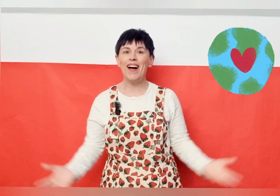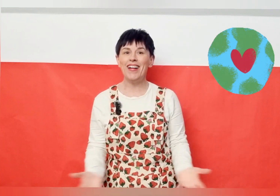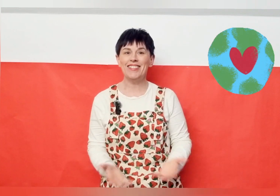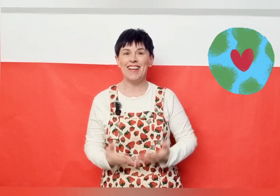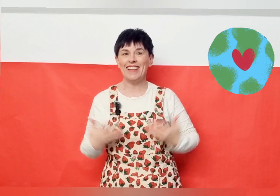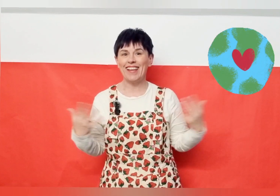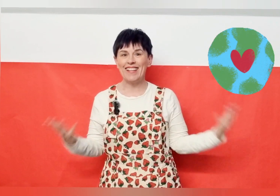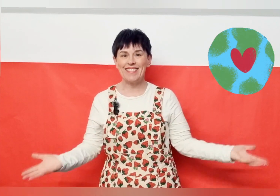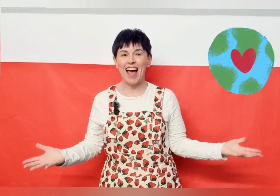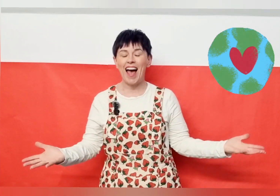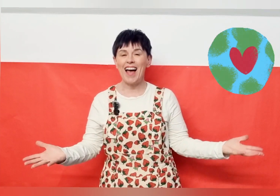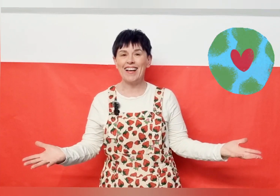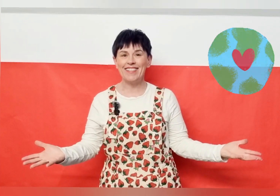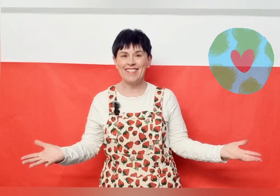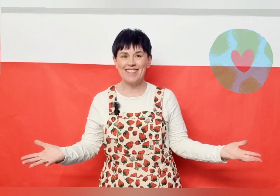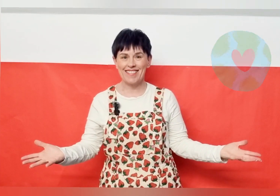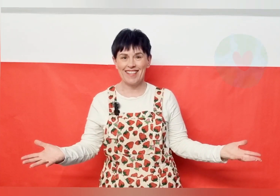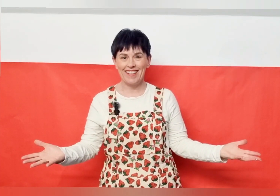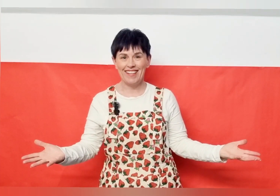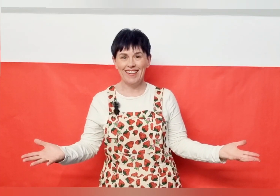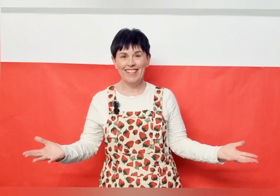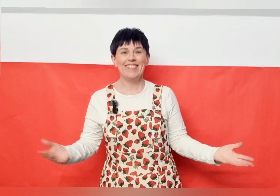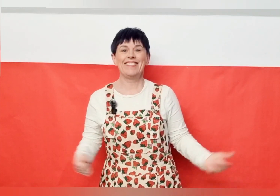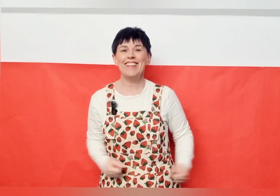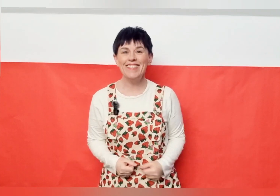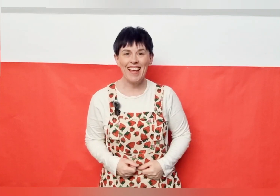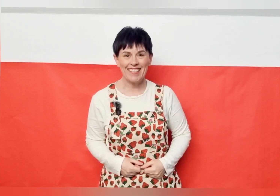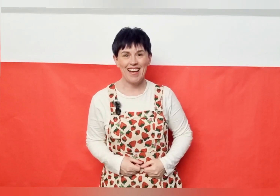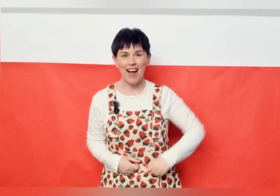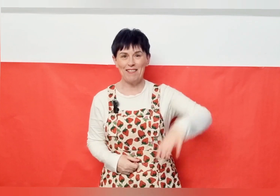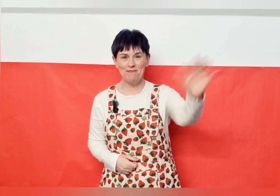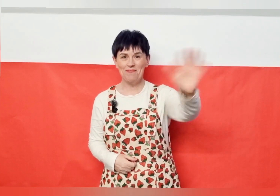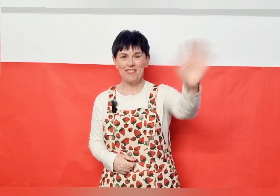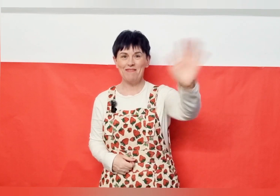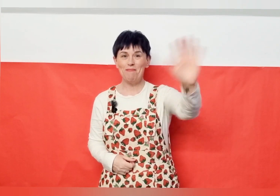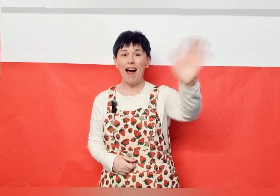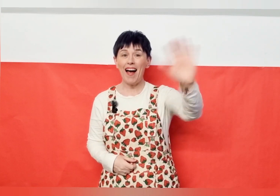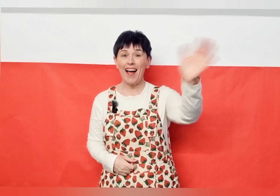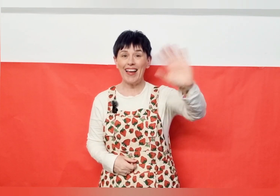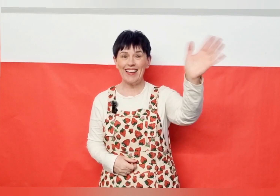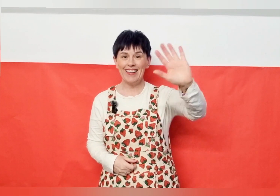world in His hands. See you next time. Bye.